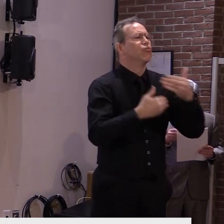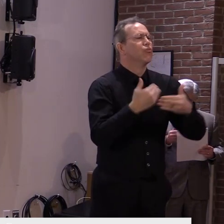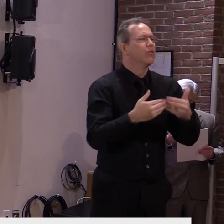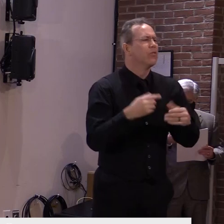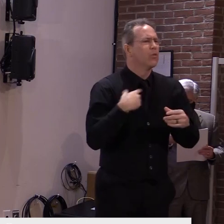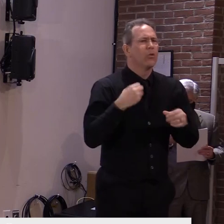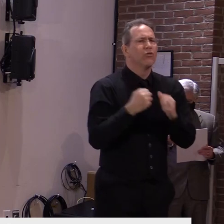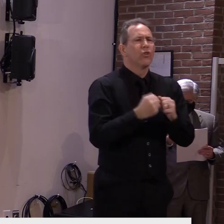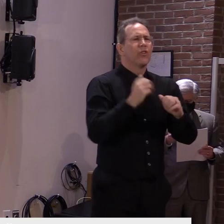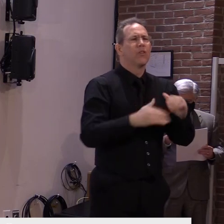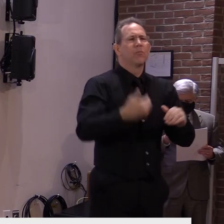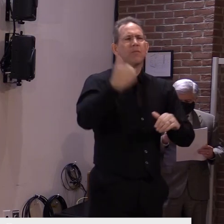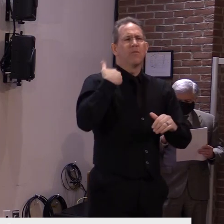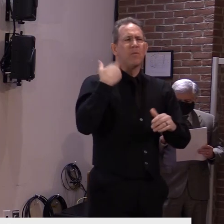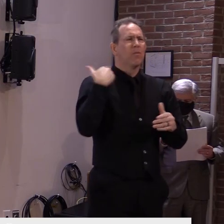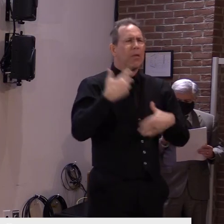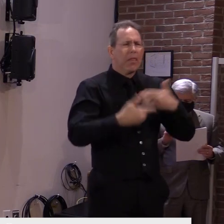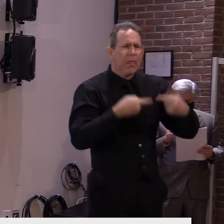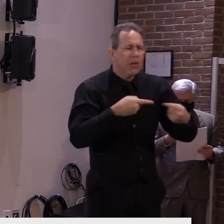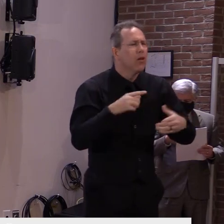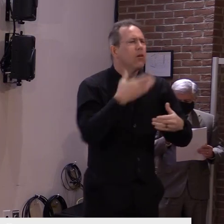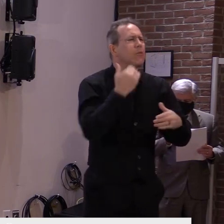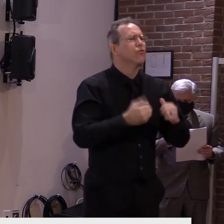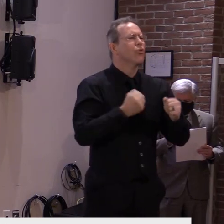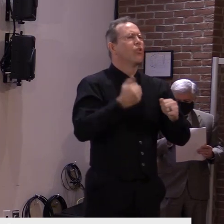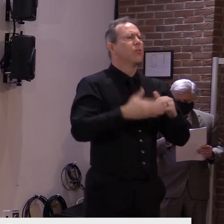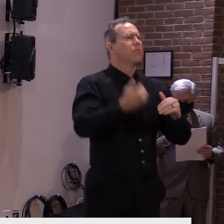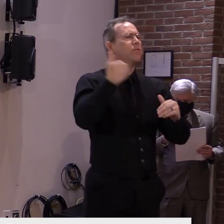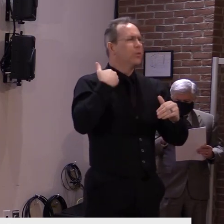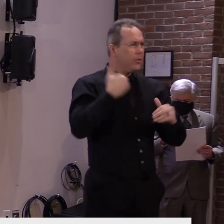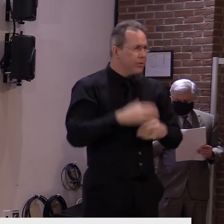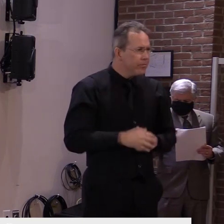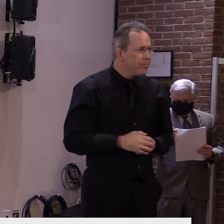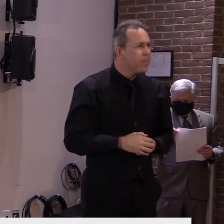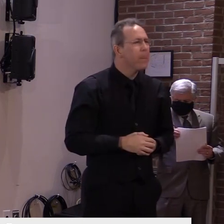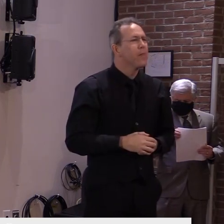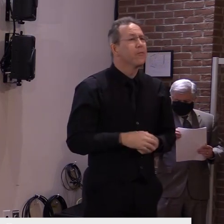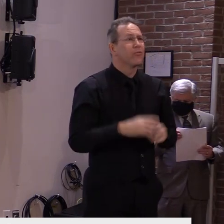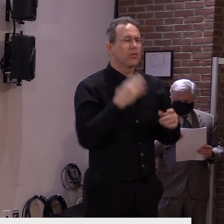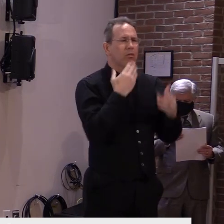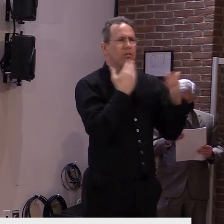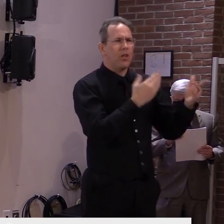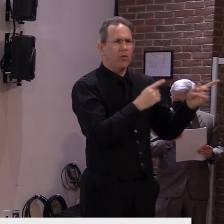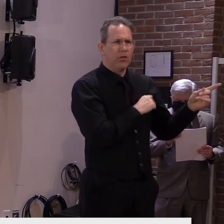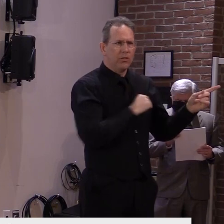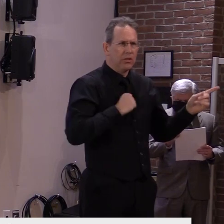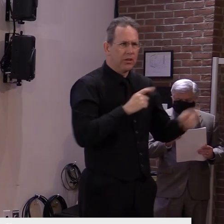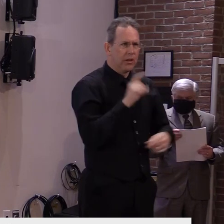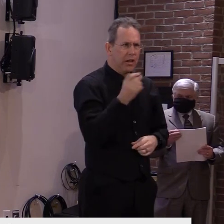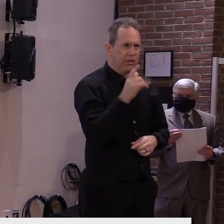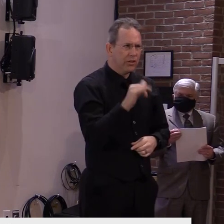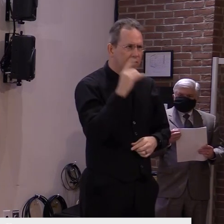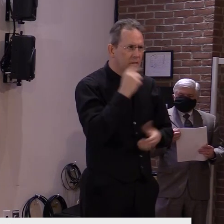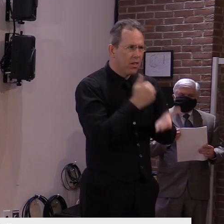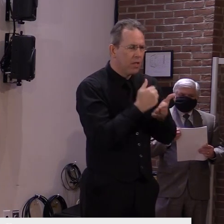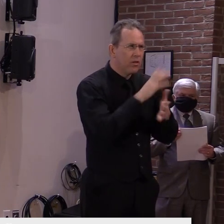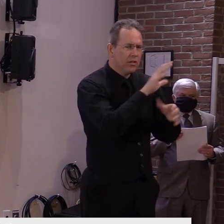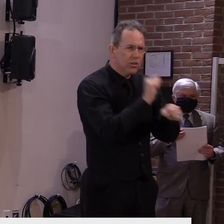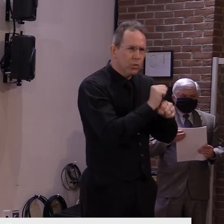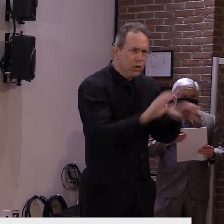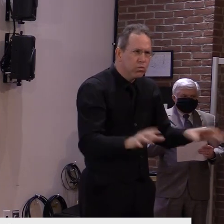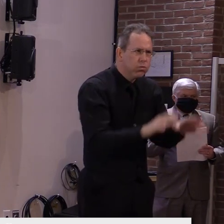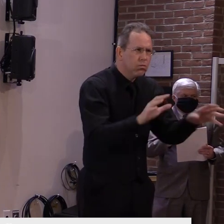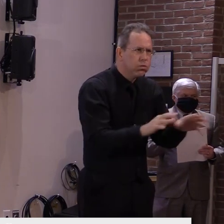And again, Senator Leahy has provided a major piece of that puzzle in order to do so.